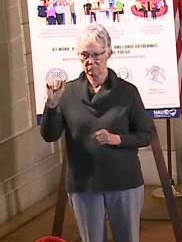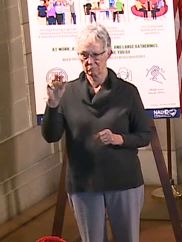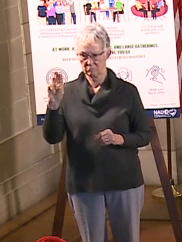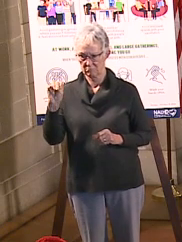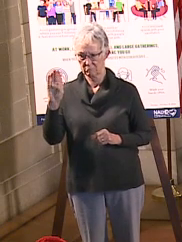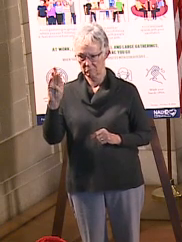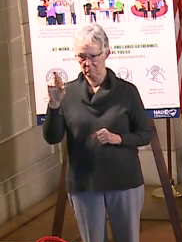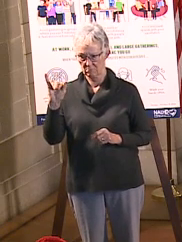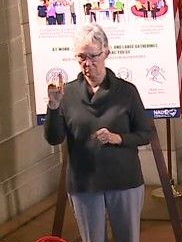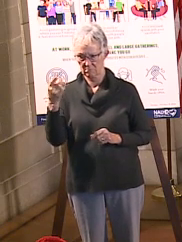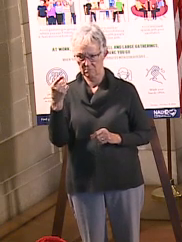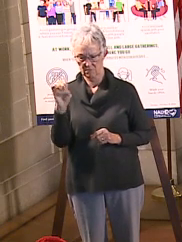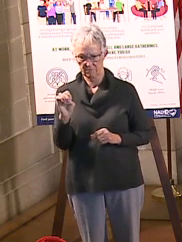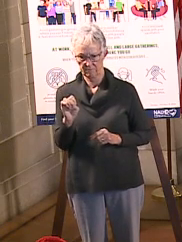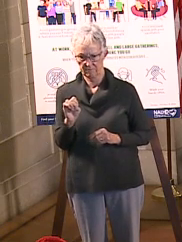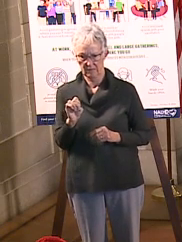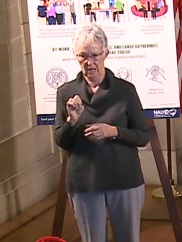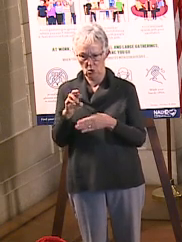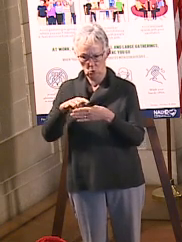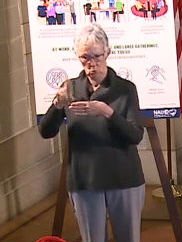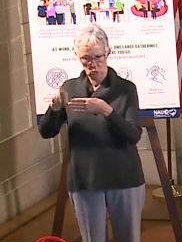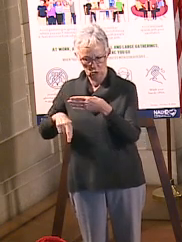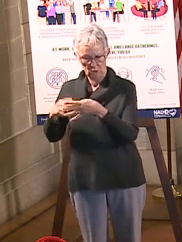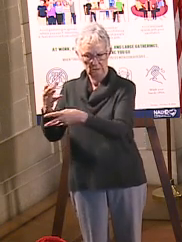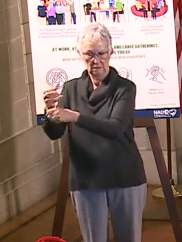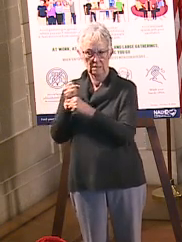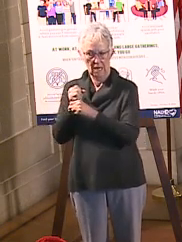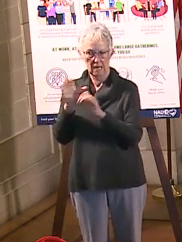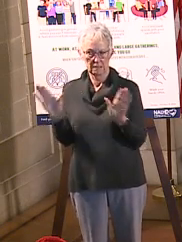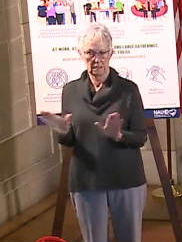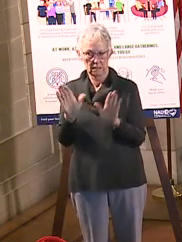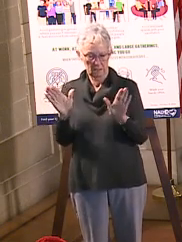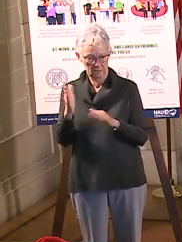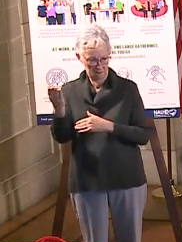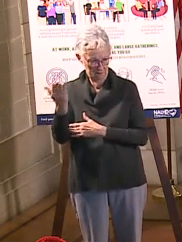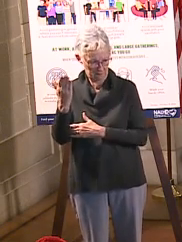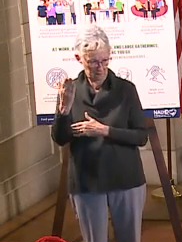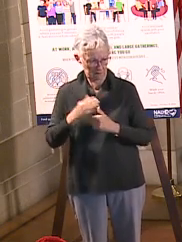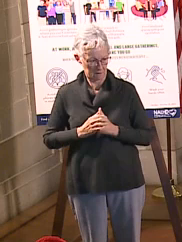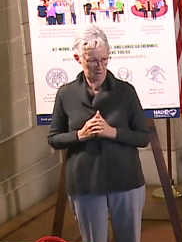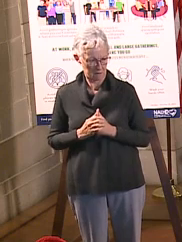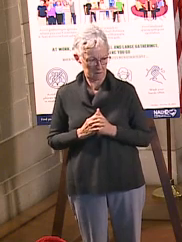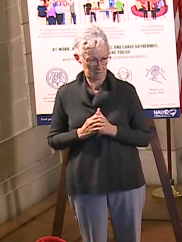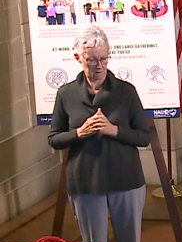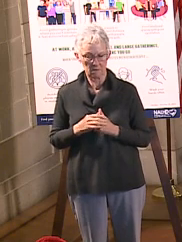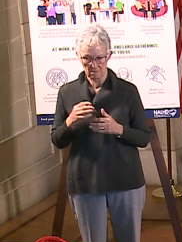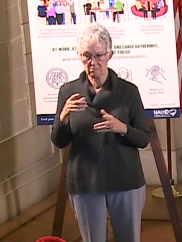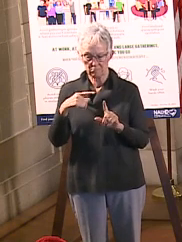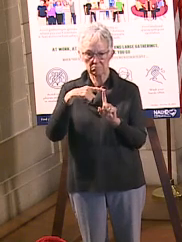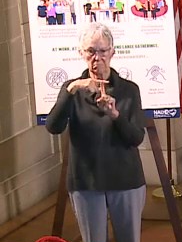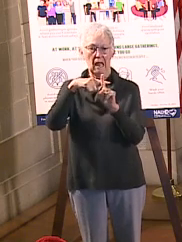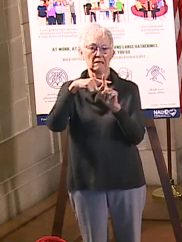got my results from that on a Sunday morning. I got a positive